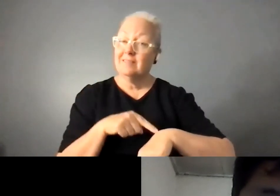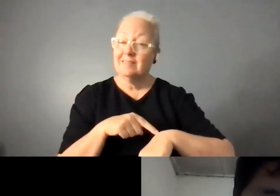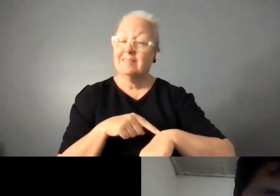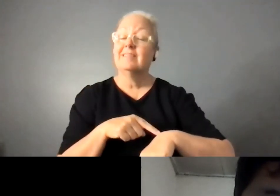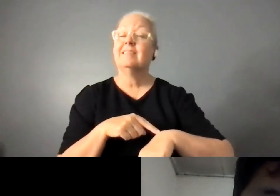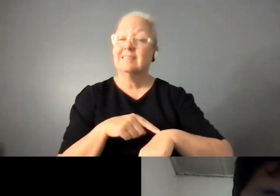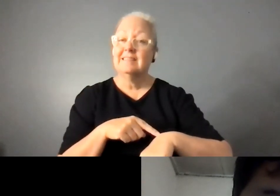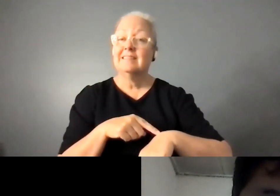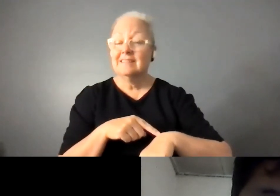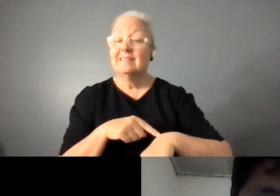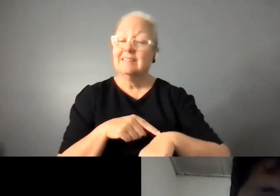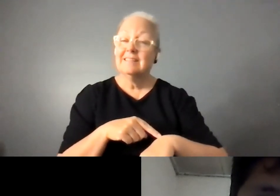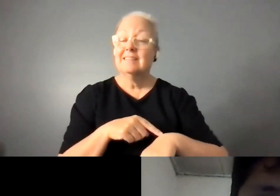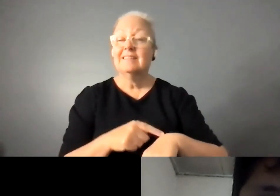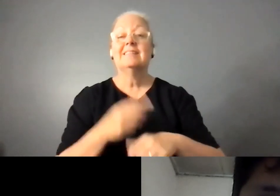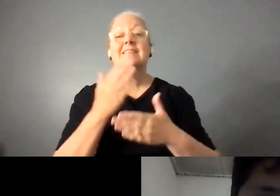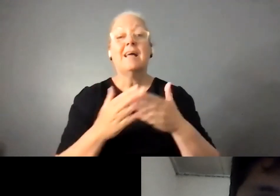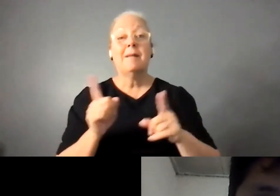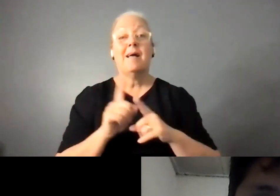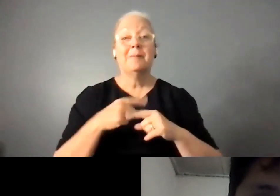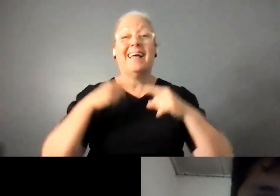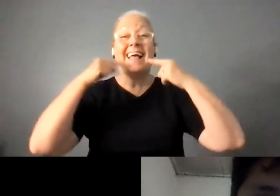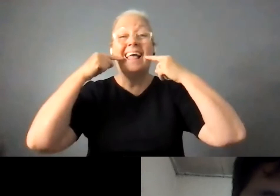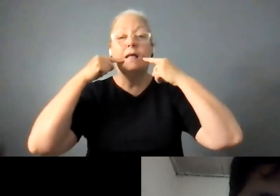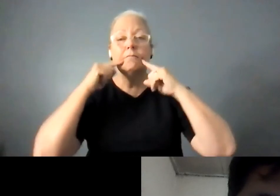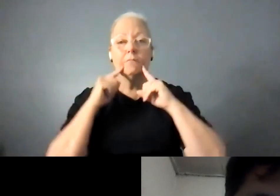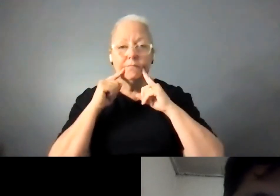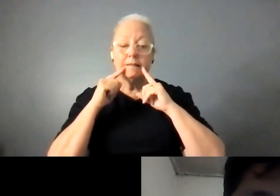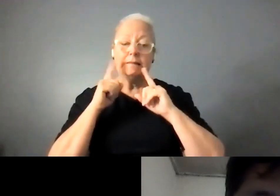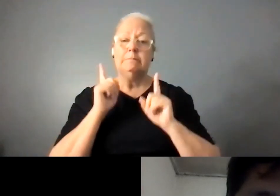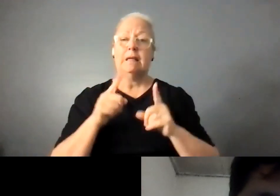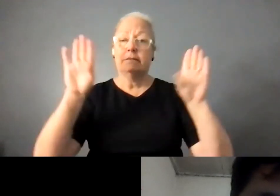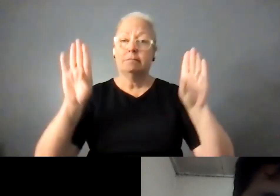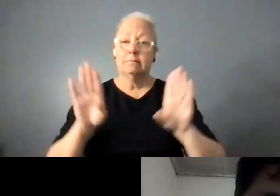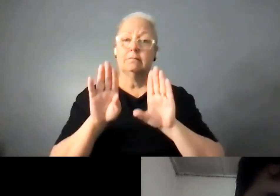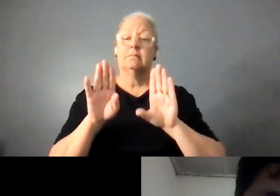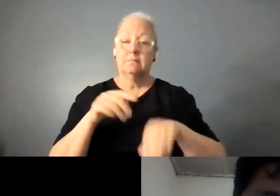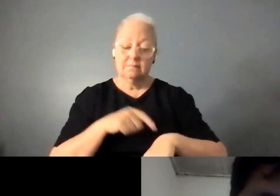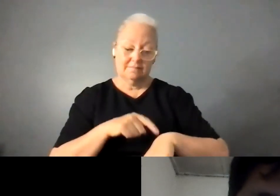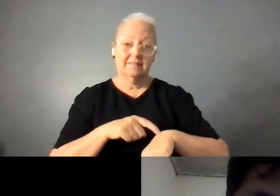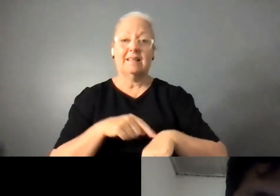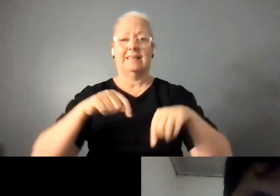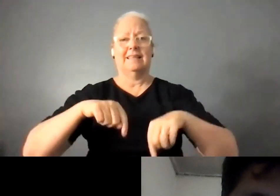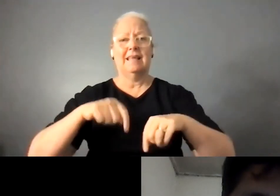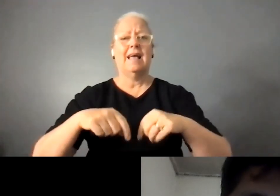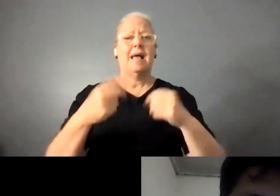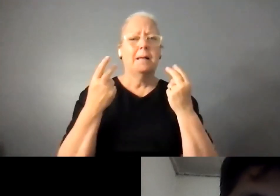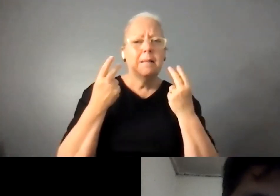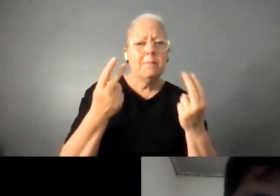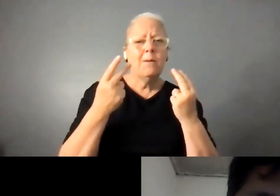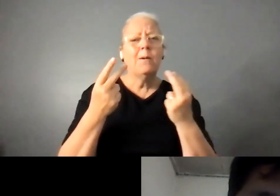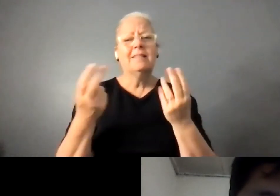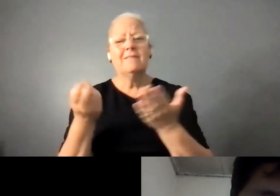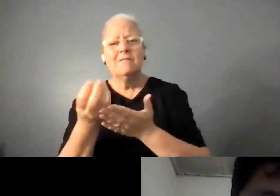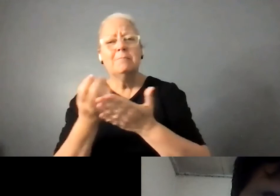an enemy, especially when we are sharing a session with such important and amazing panelists. They